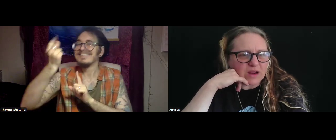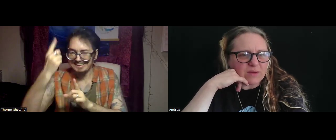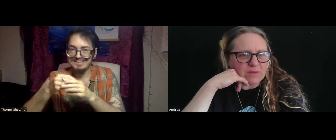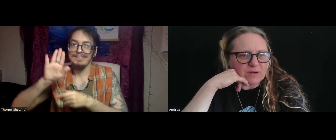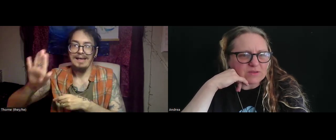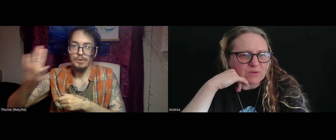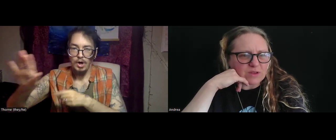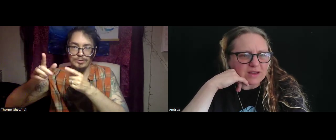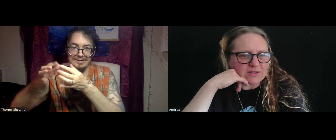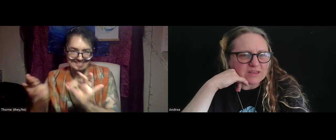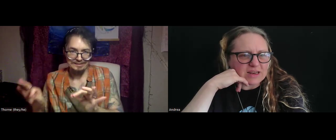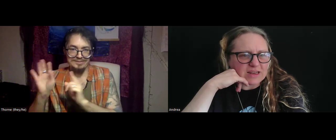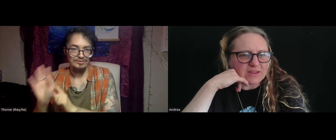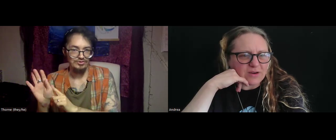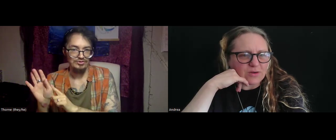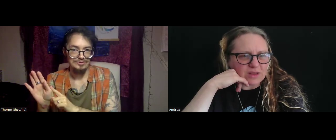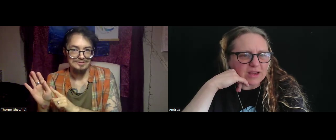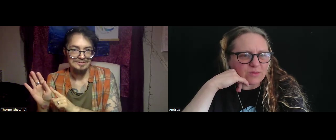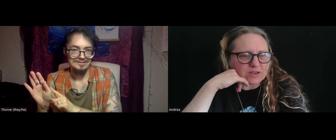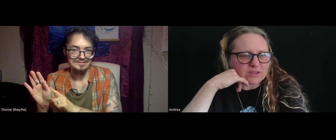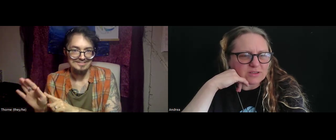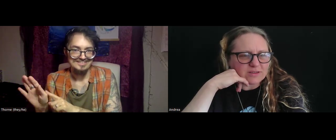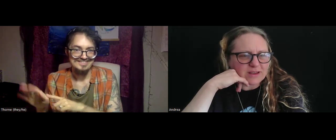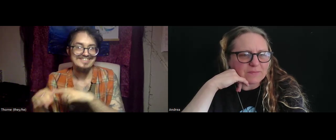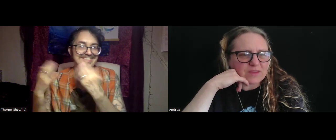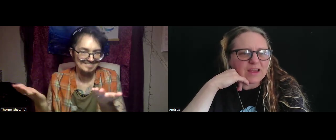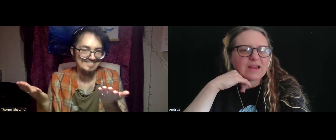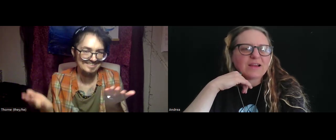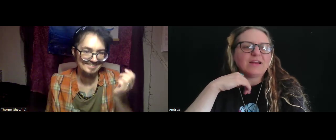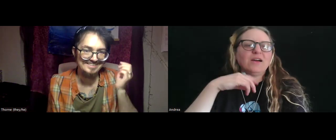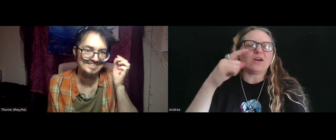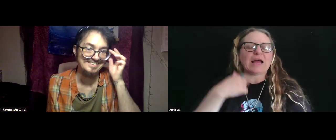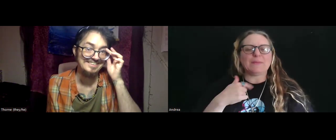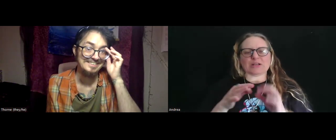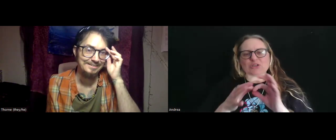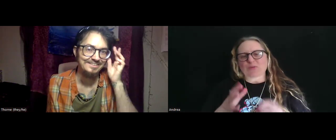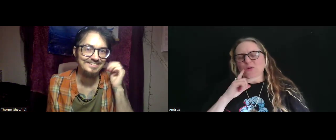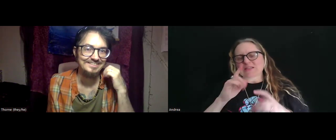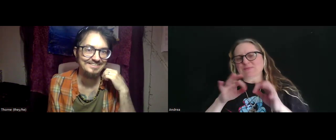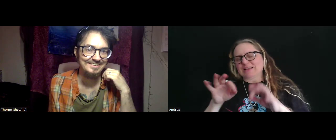way where the person will really understand it in their own language. Yeah. Okay, I'm the interpreter. I'll explain this.